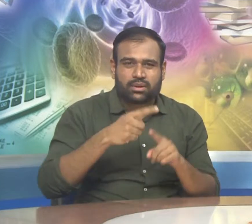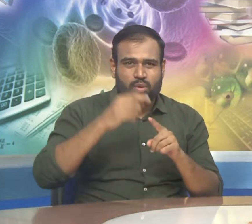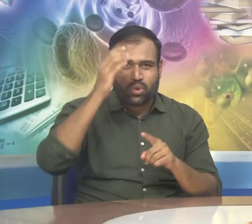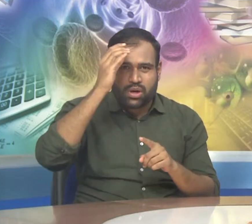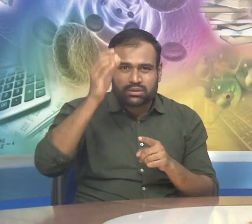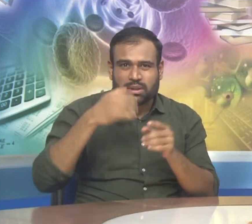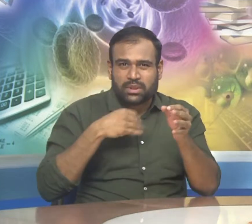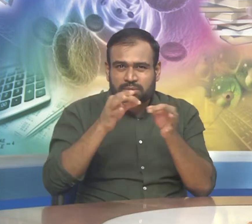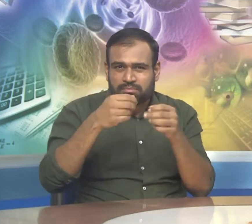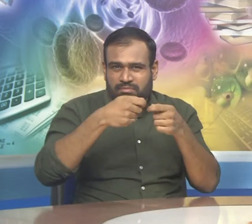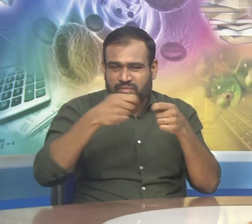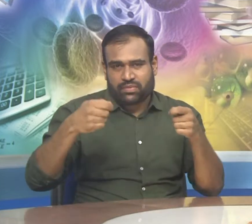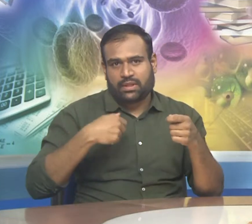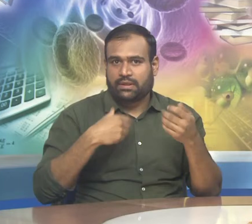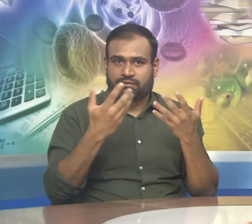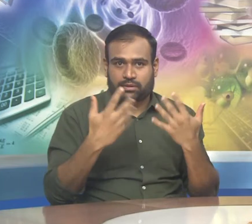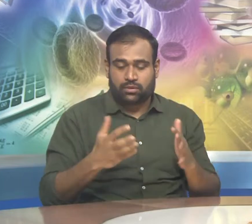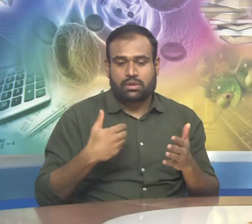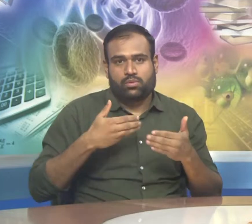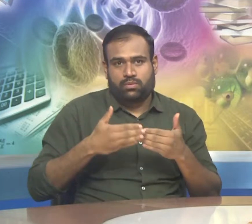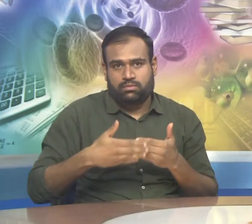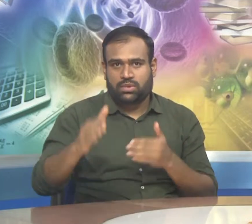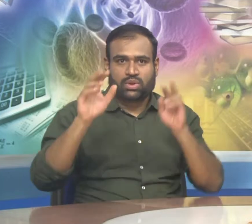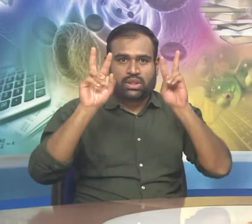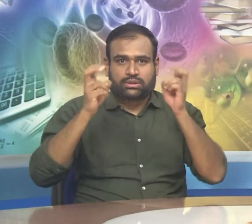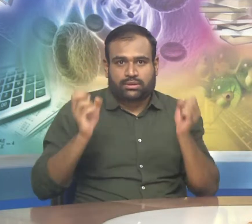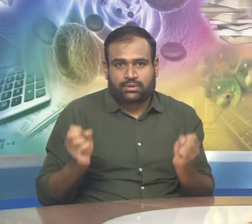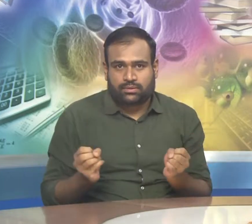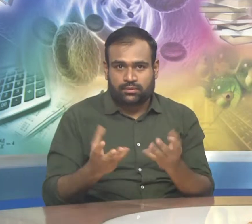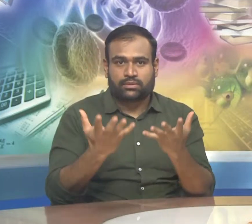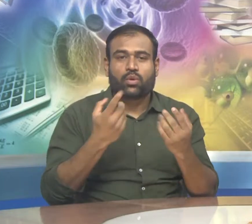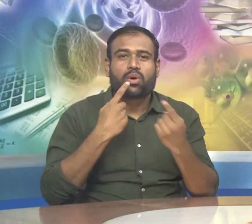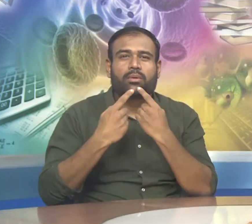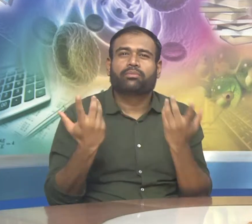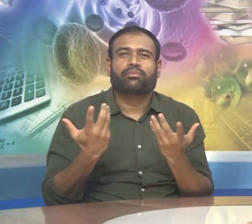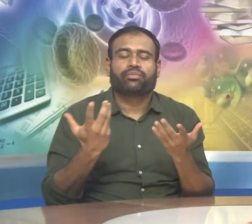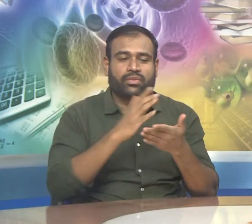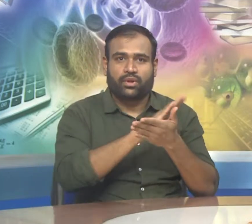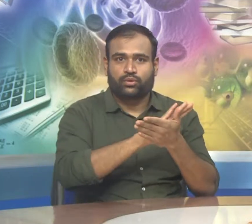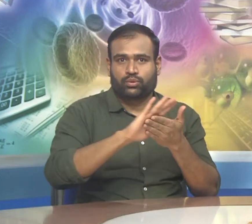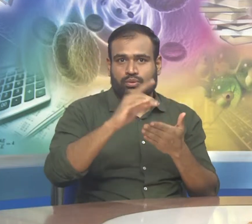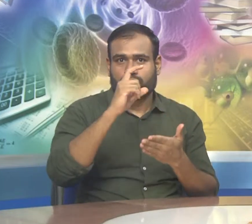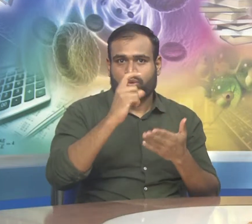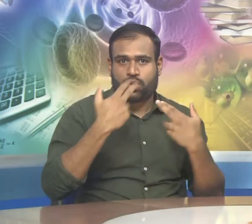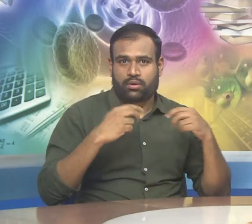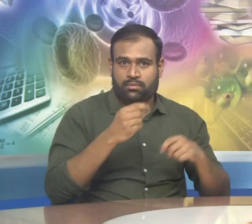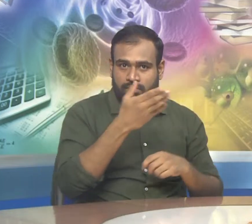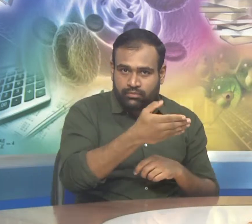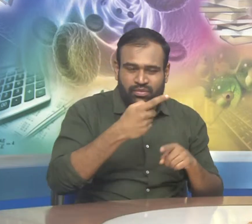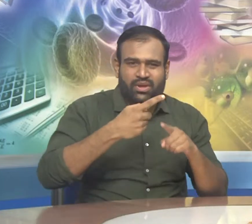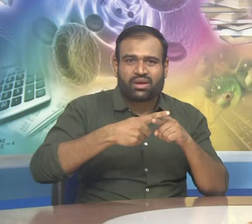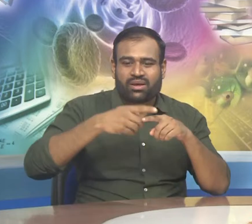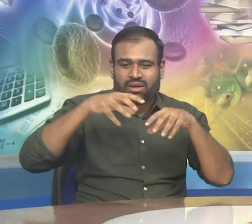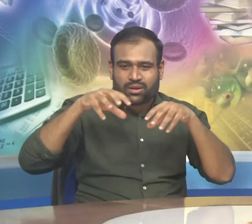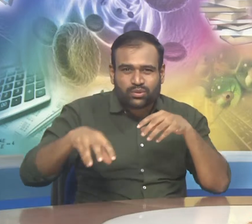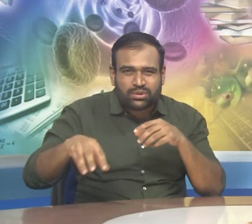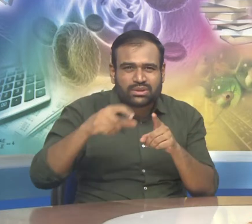So far we discussed difficult words. Let's start with topic: high courts and